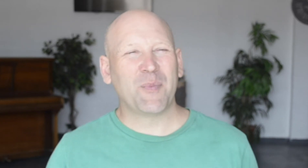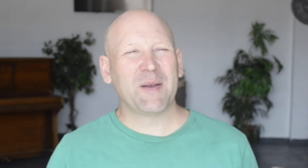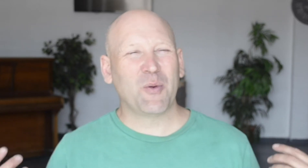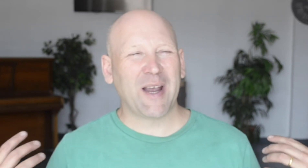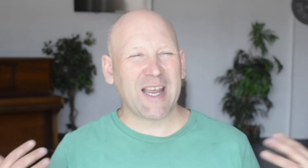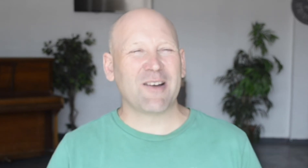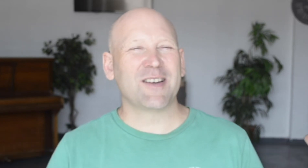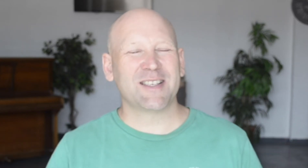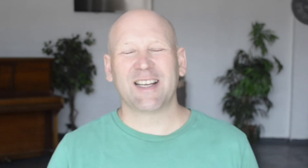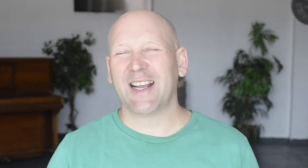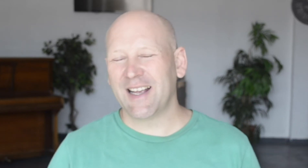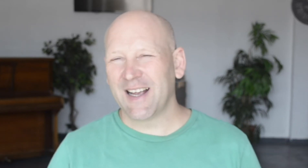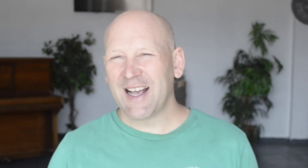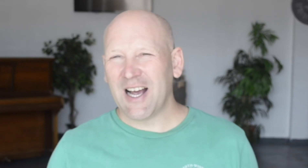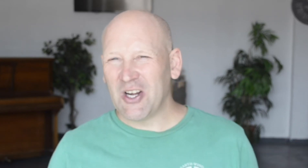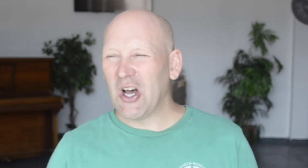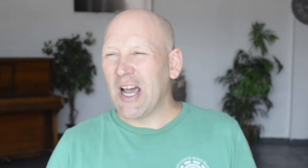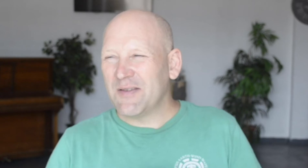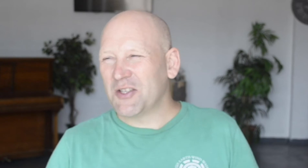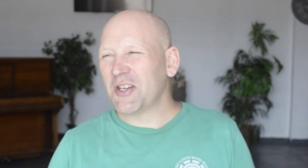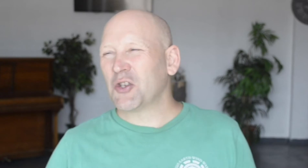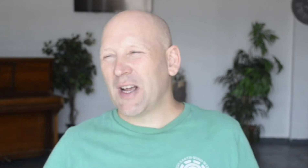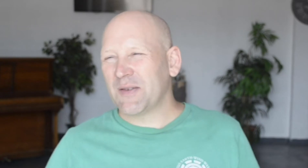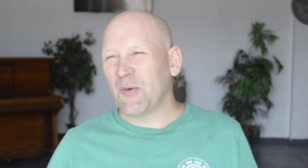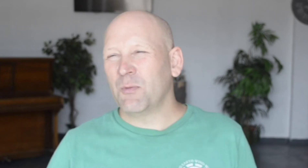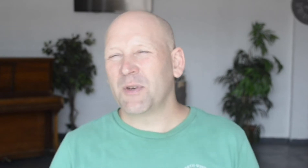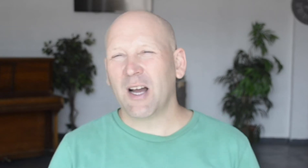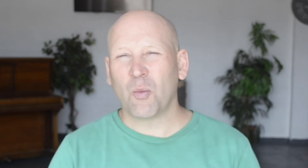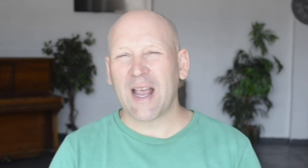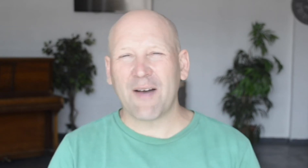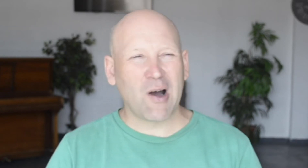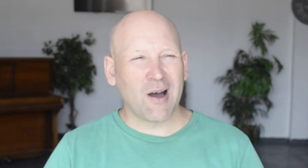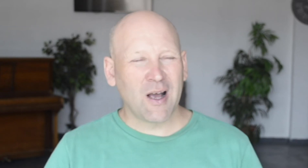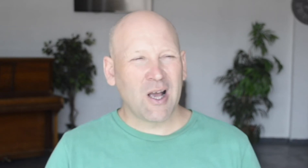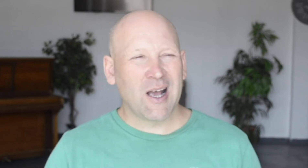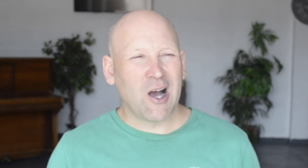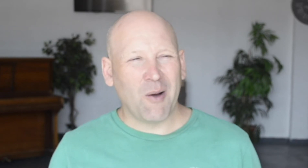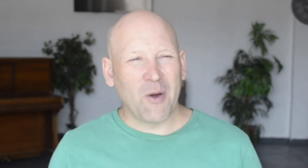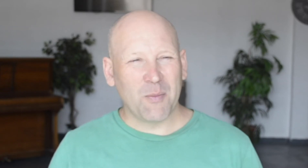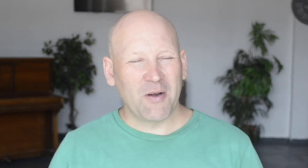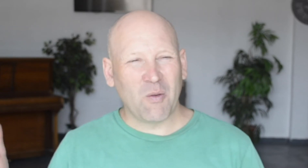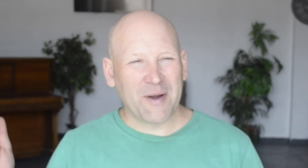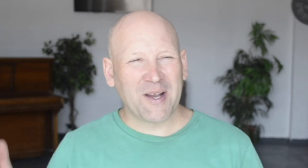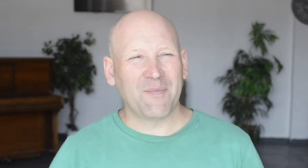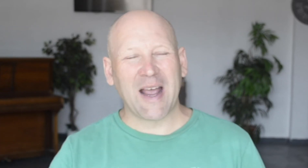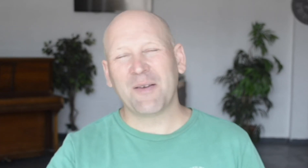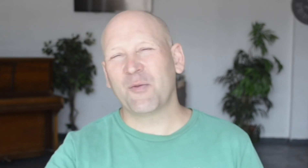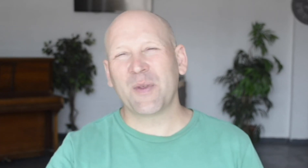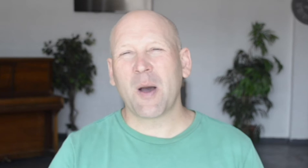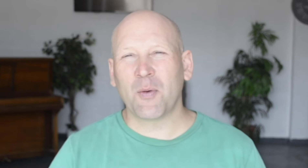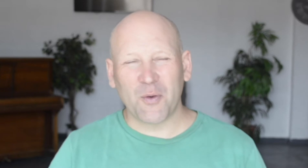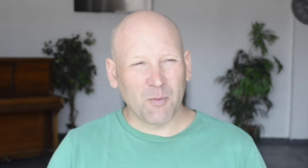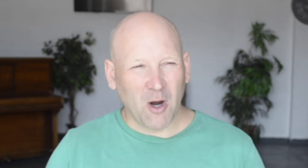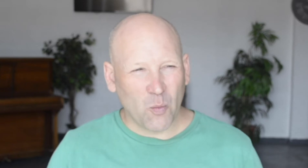when people hear us sing it, lives are just transformed. And we have our moment when we come down